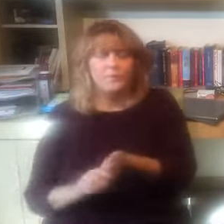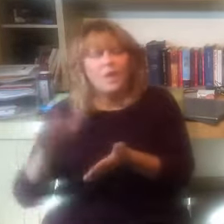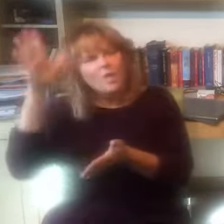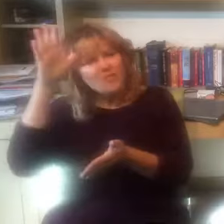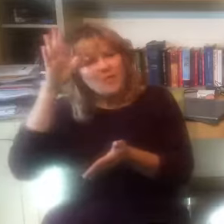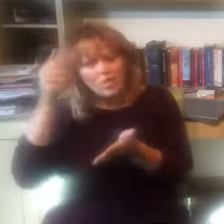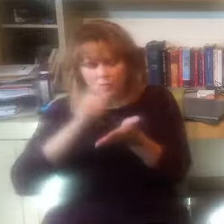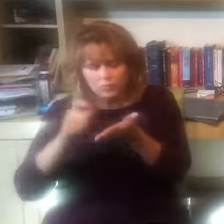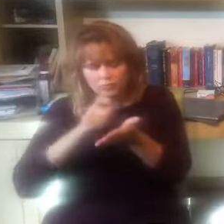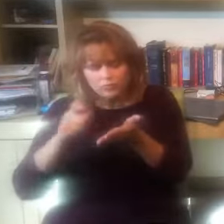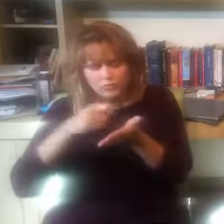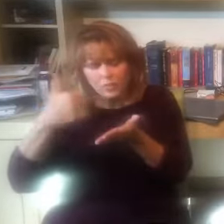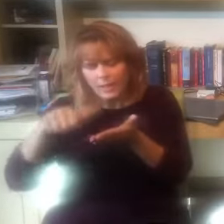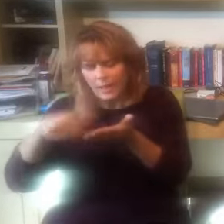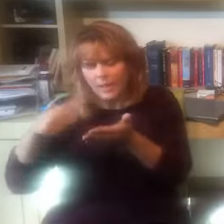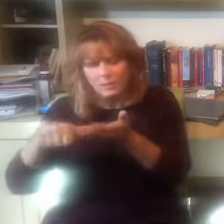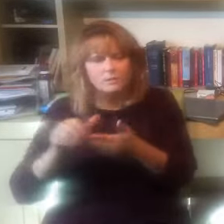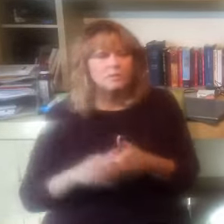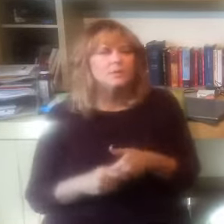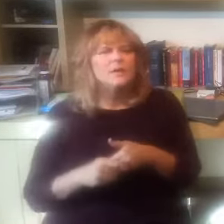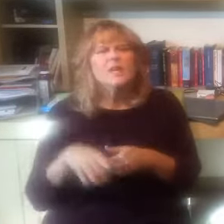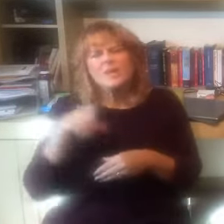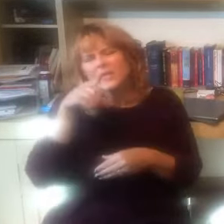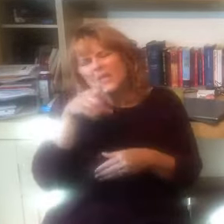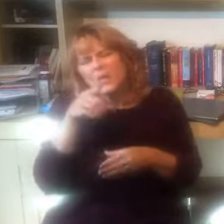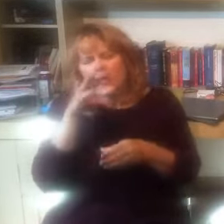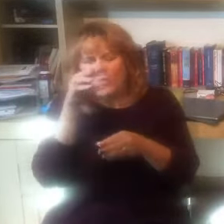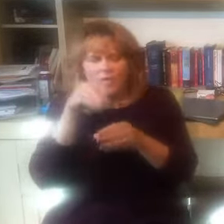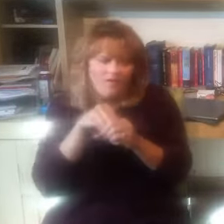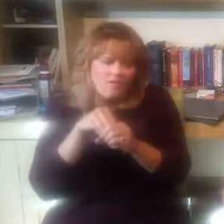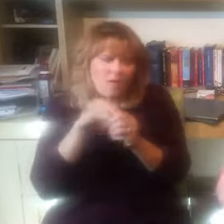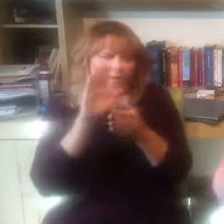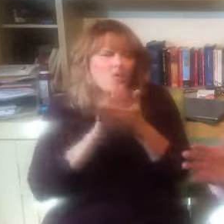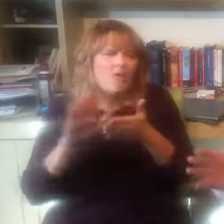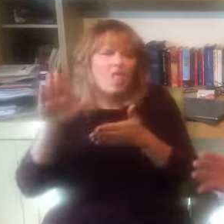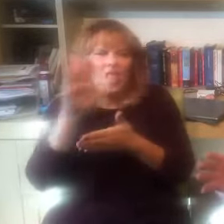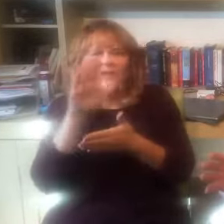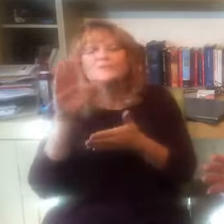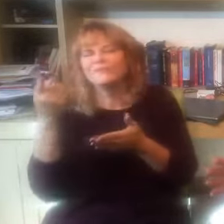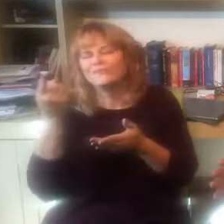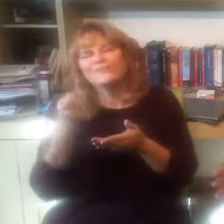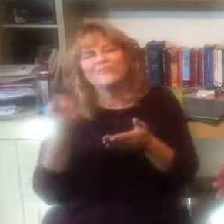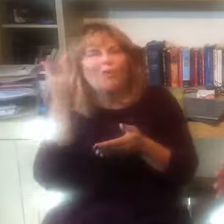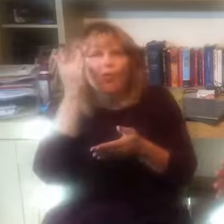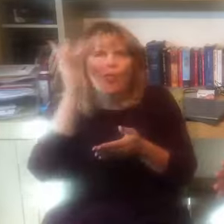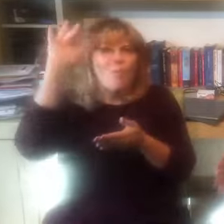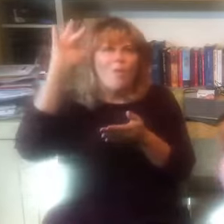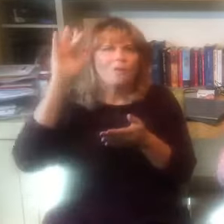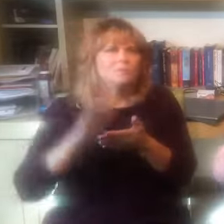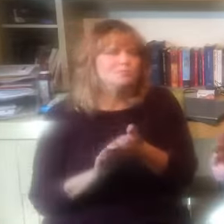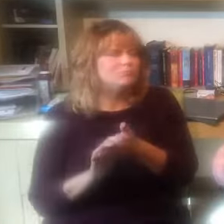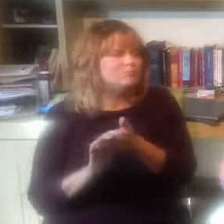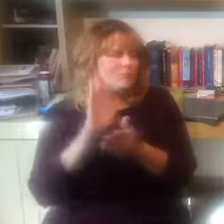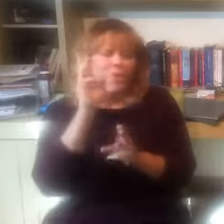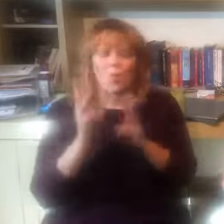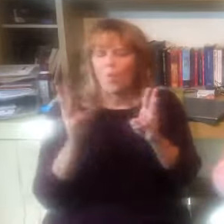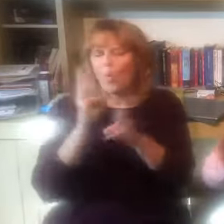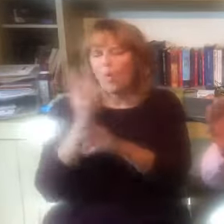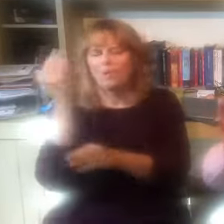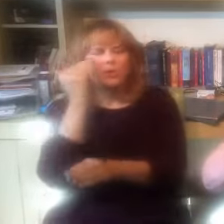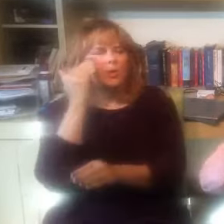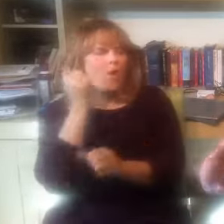me letters. Well, you know, when you're in college, or you've been in college, you've got it all figured out. You got the world figured